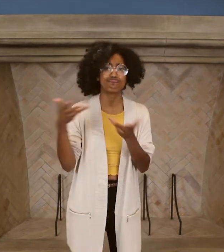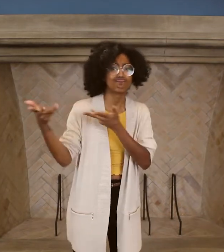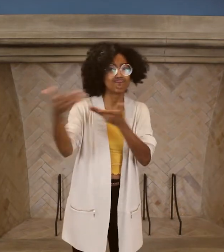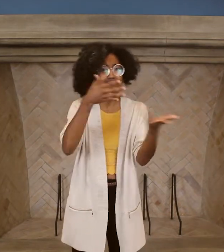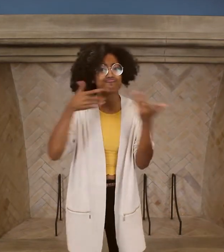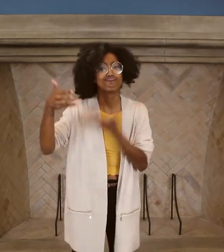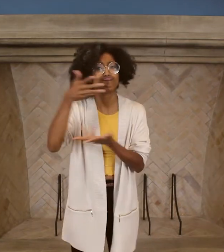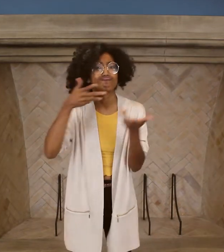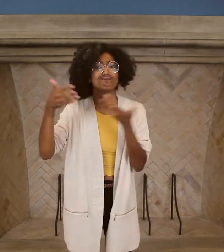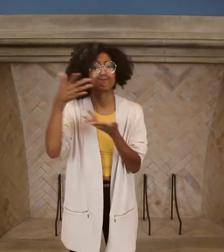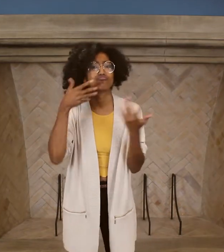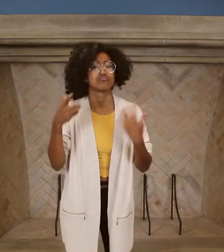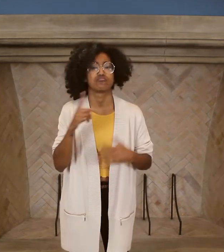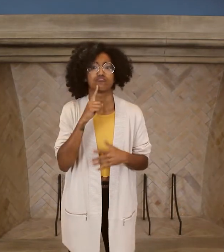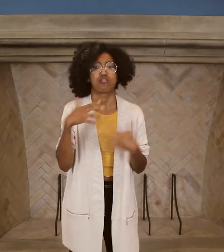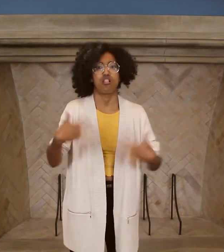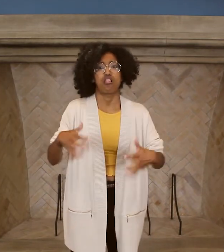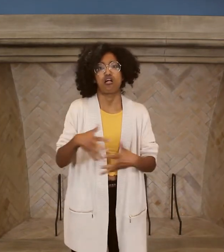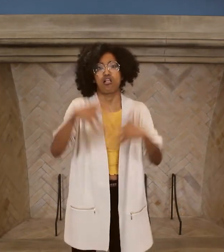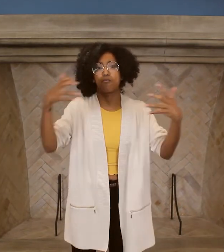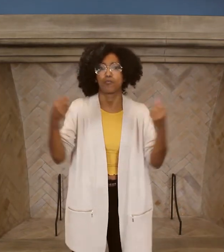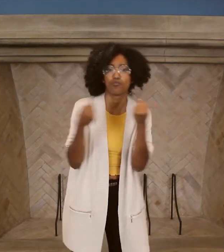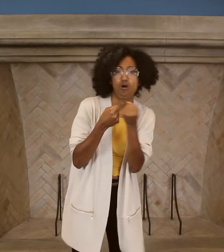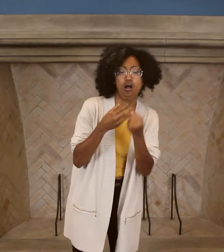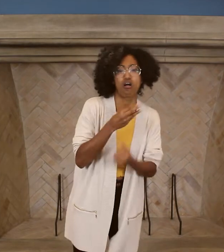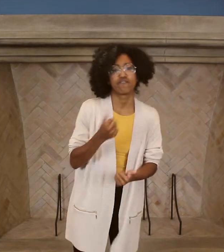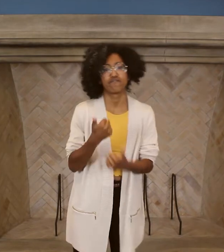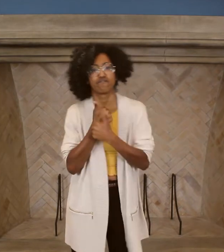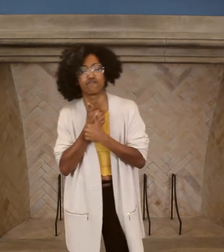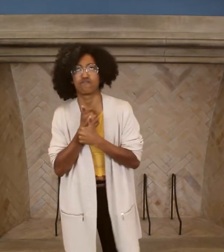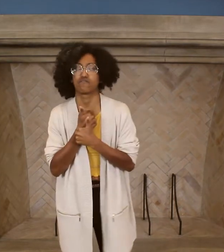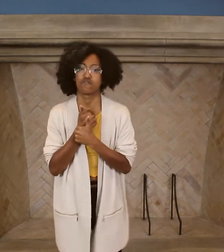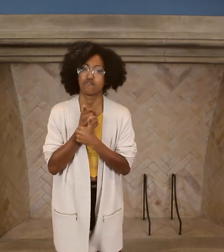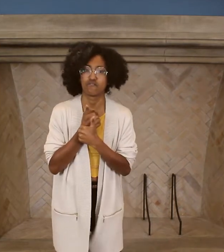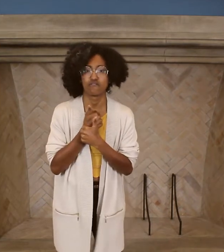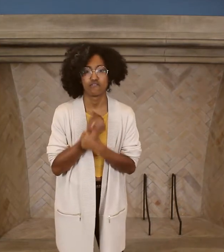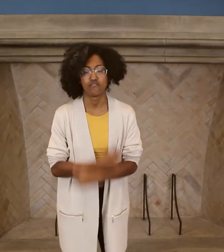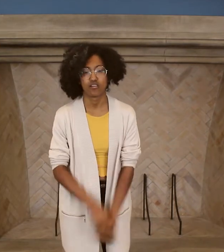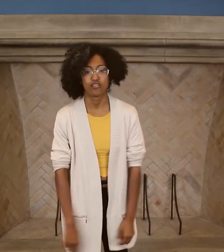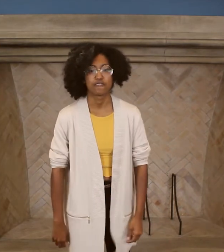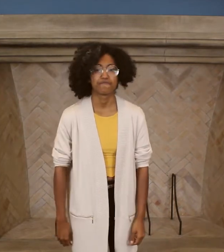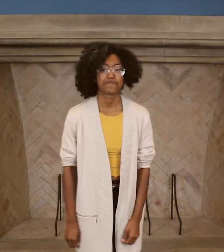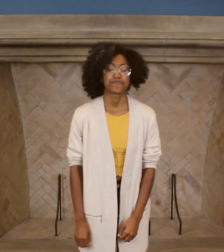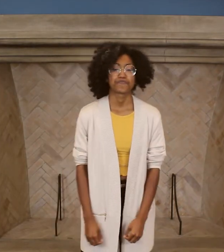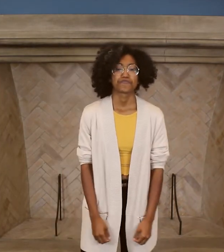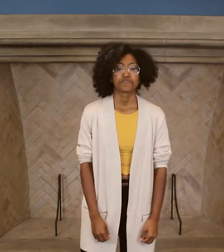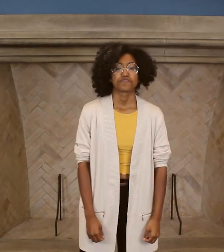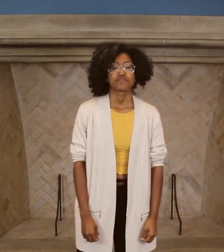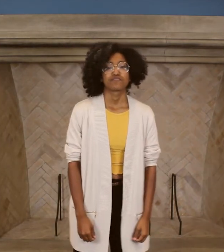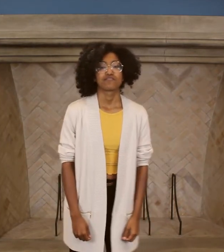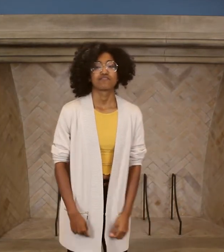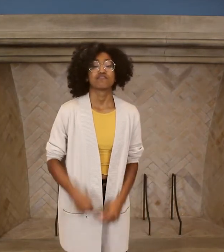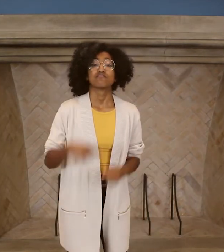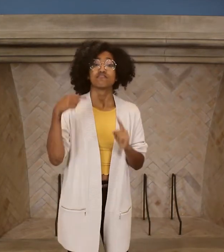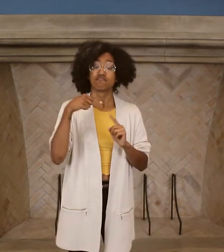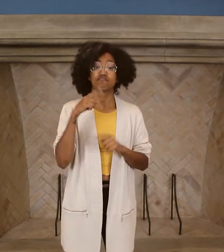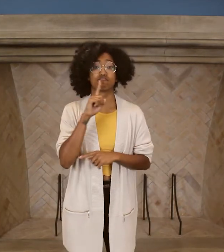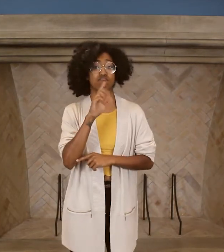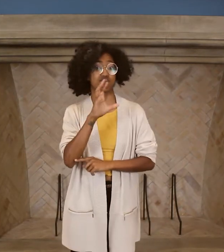so that we could all communicate with each other and it would be a lot easier for everyone. You know, we support each other and give